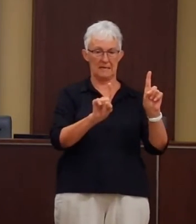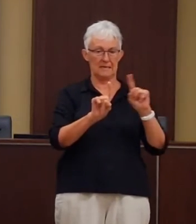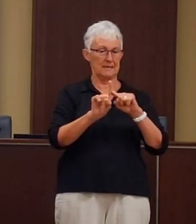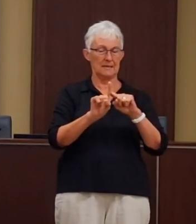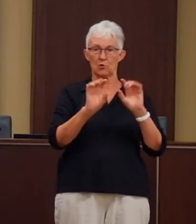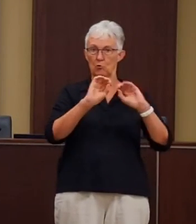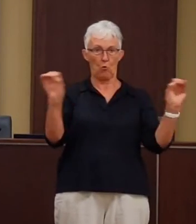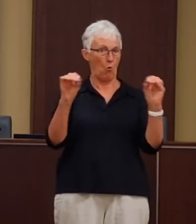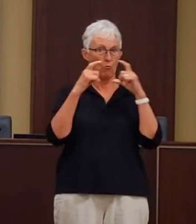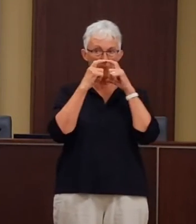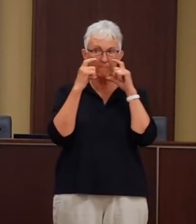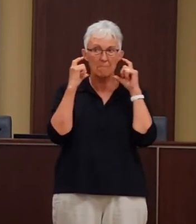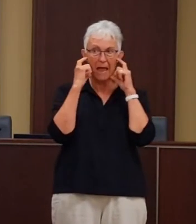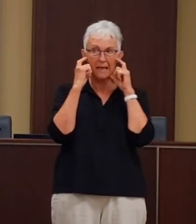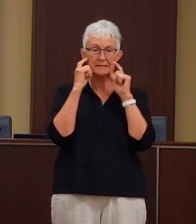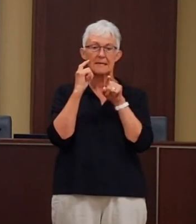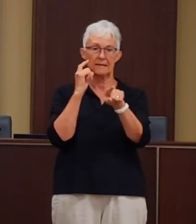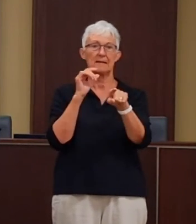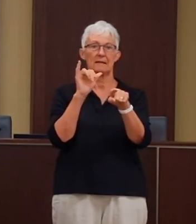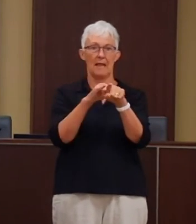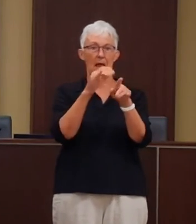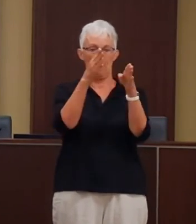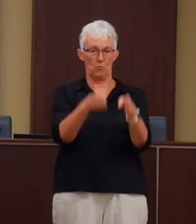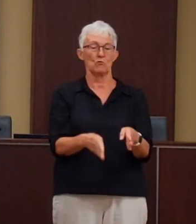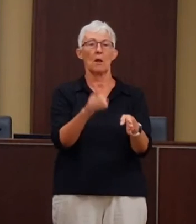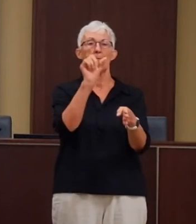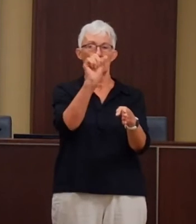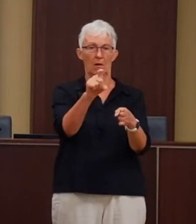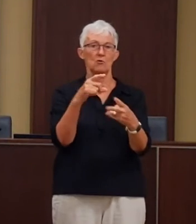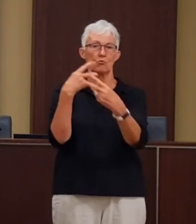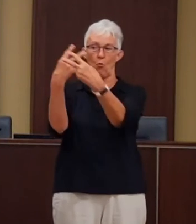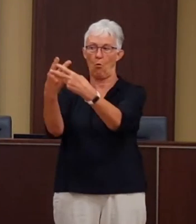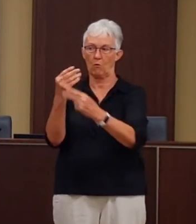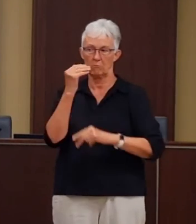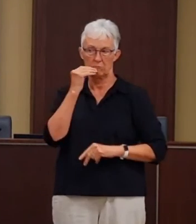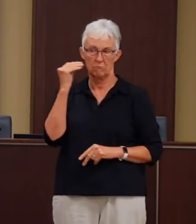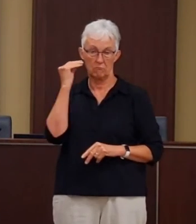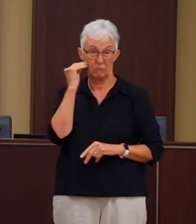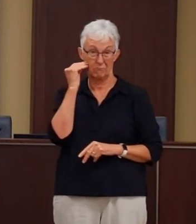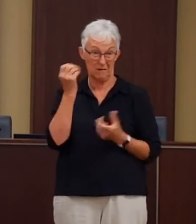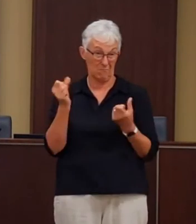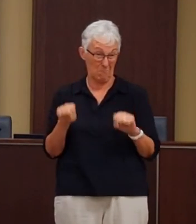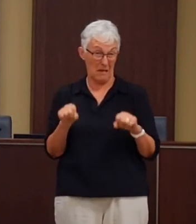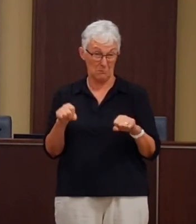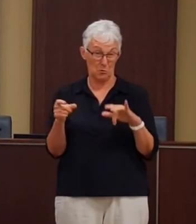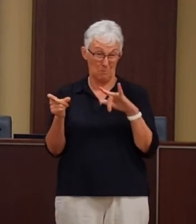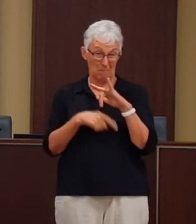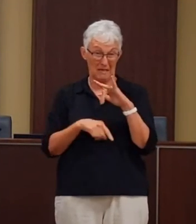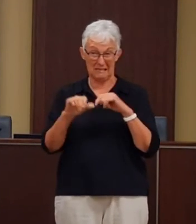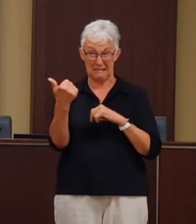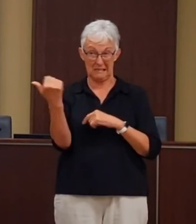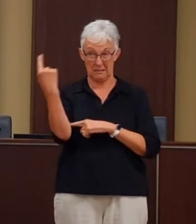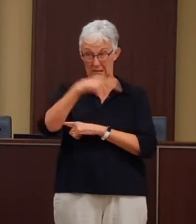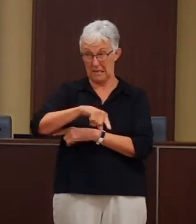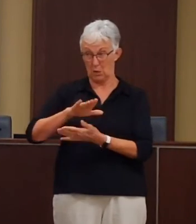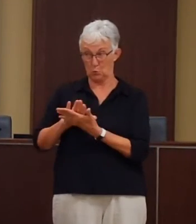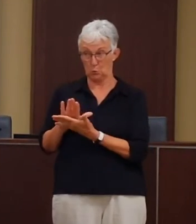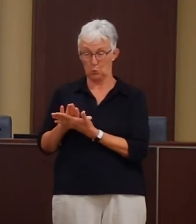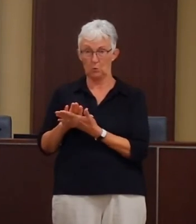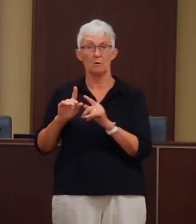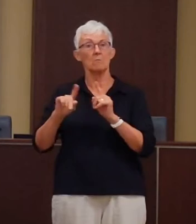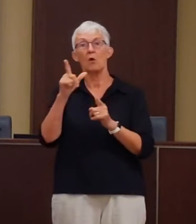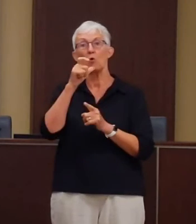quarantine, missing up to 10 days of school or more. Everyone else wearing a face covering will just need